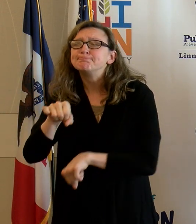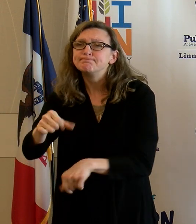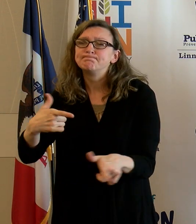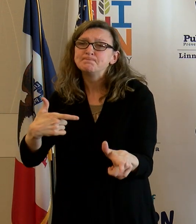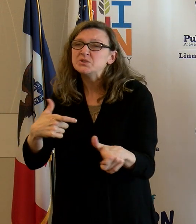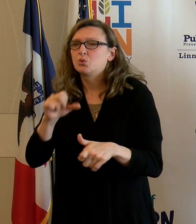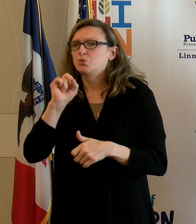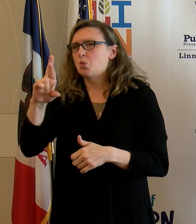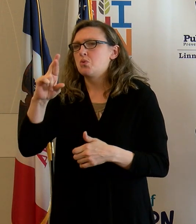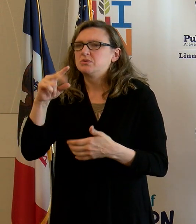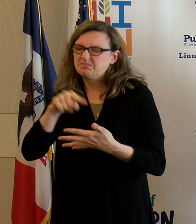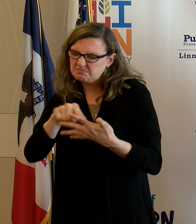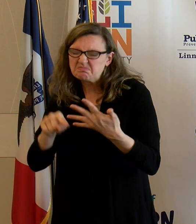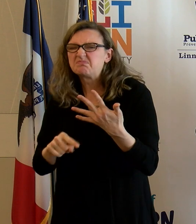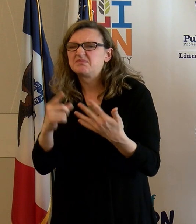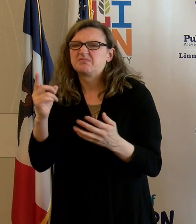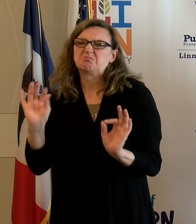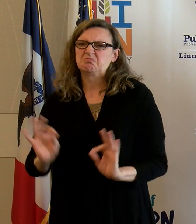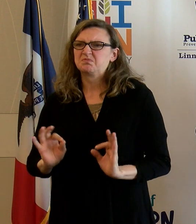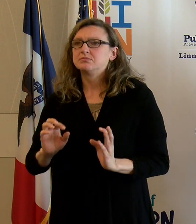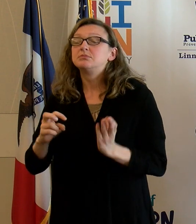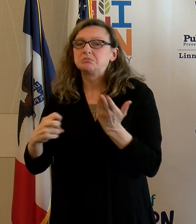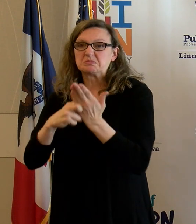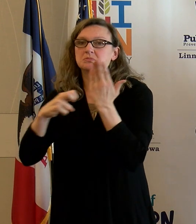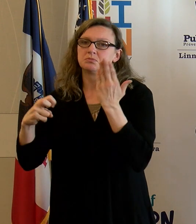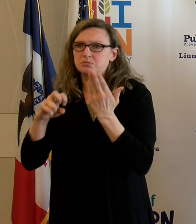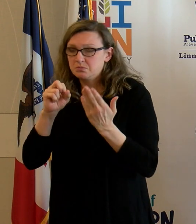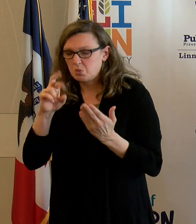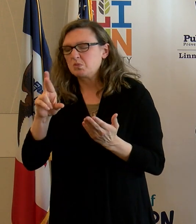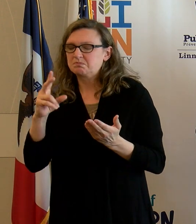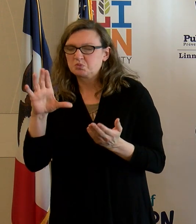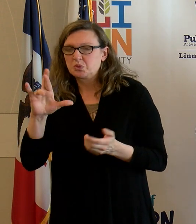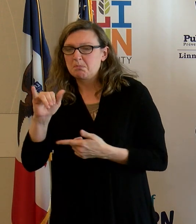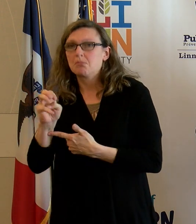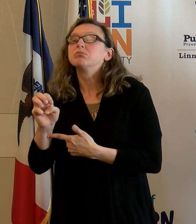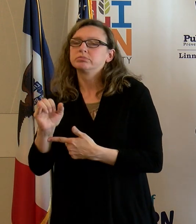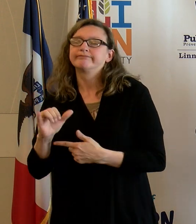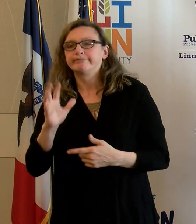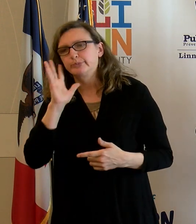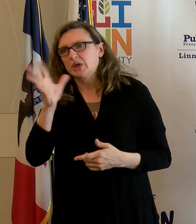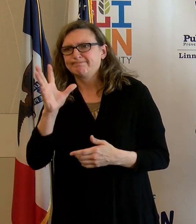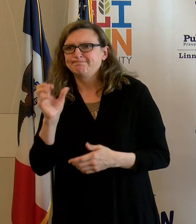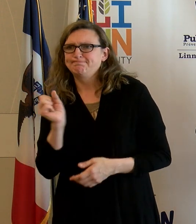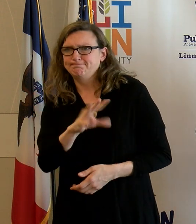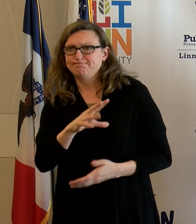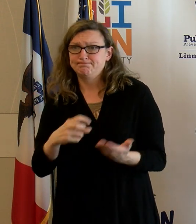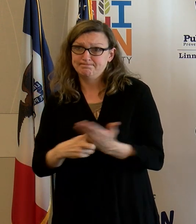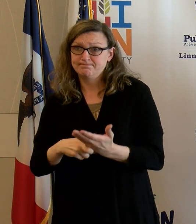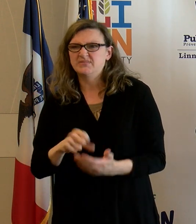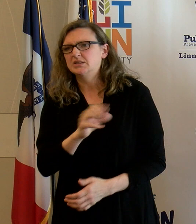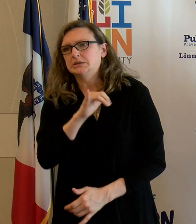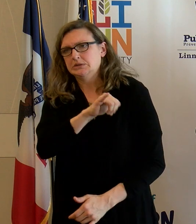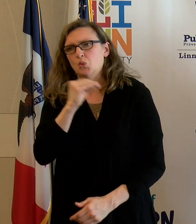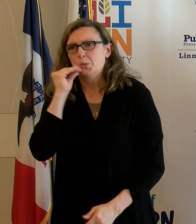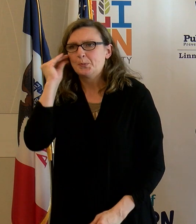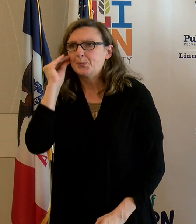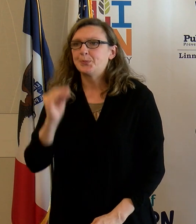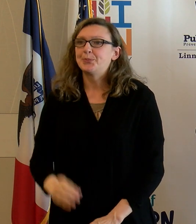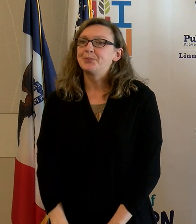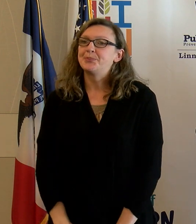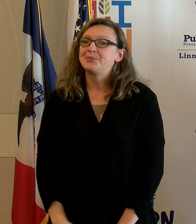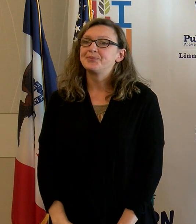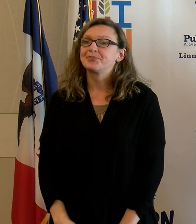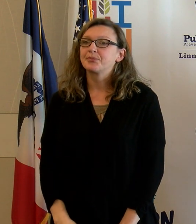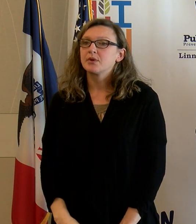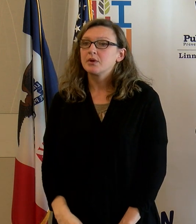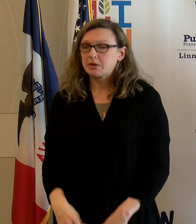We're paying attention to our partners at Linn County Public Health, at the CDC, at the Iowa Department of Public